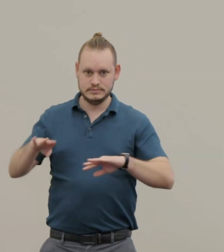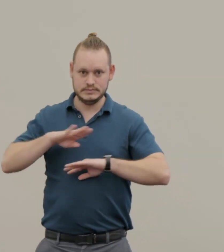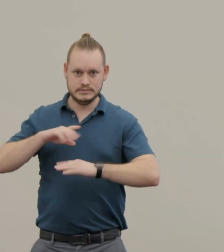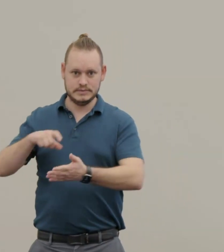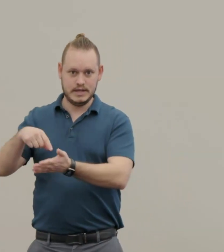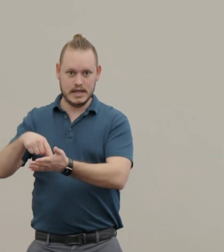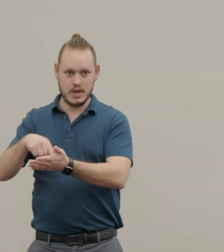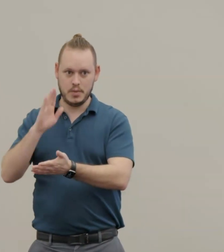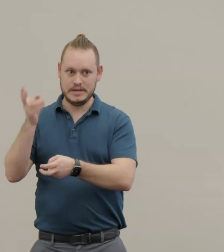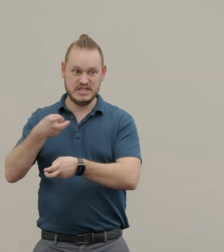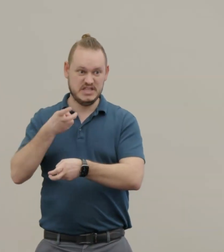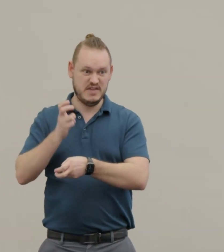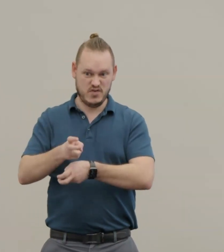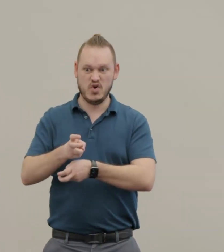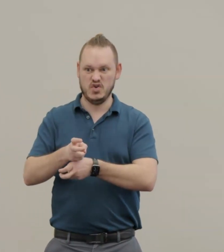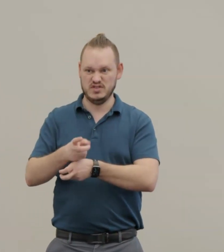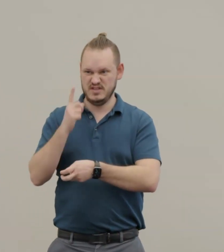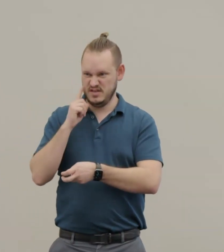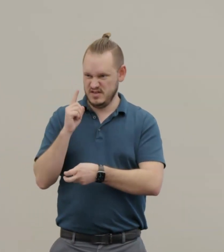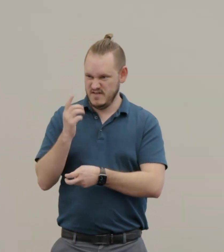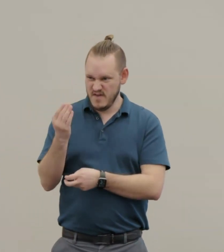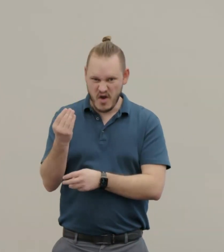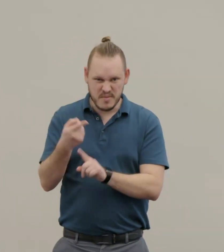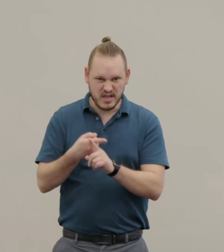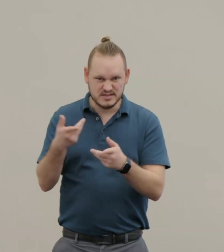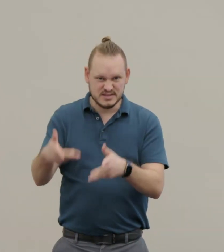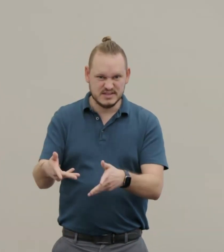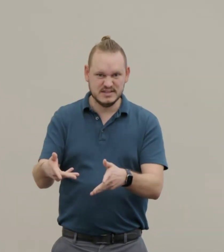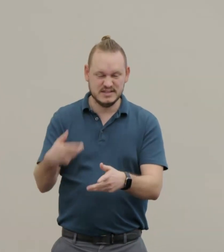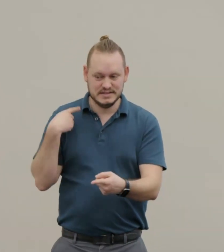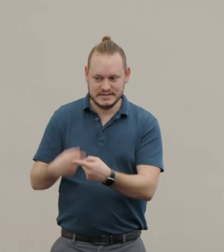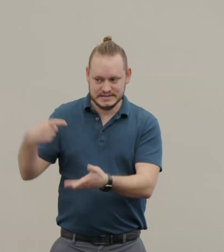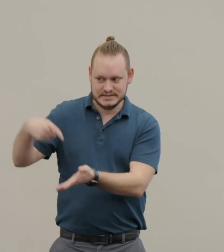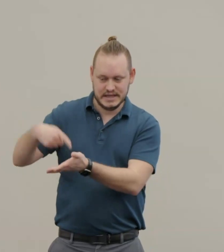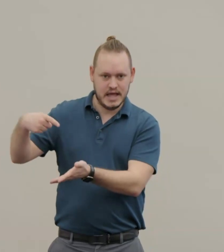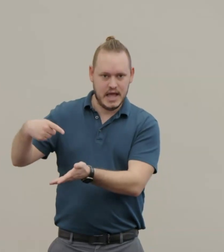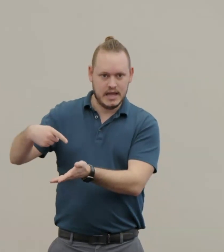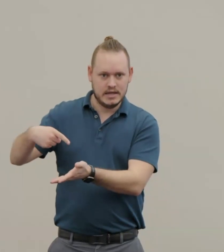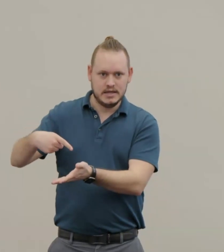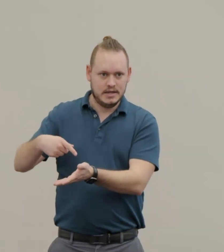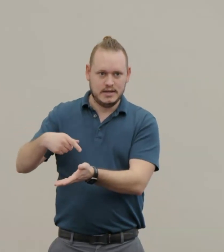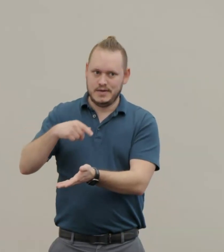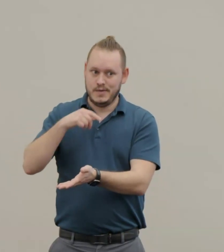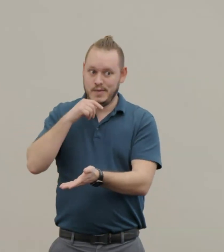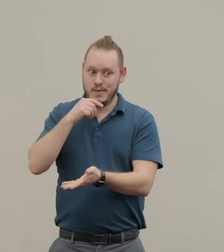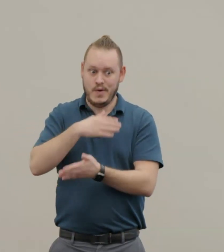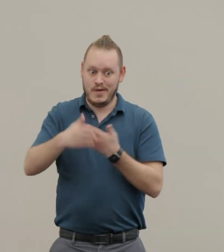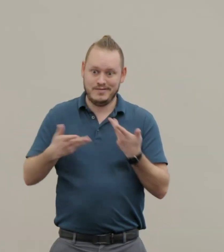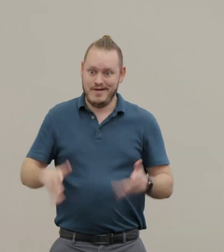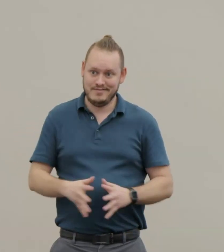We only have, what was it, 14 months till that deadline occurs. We're not going to get